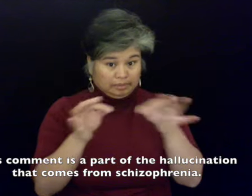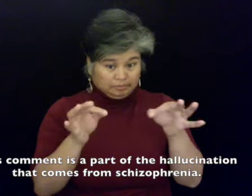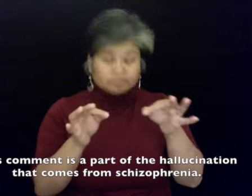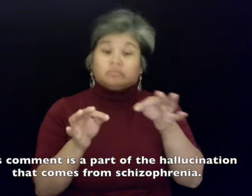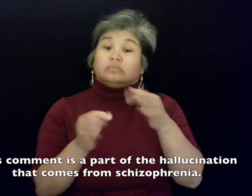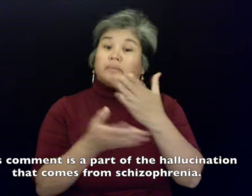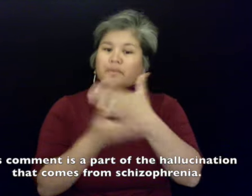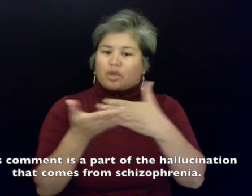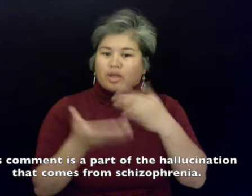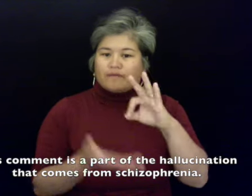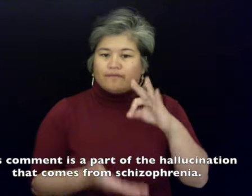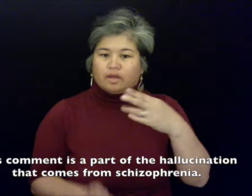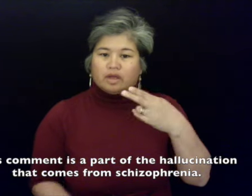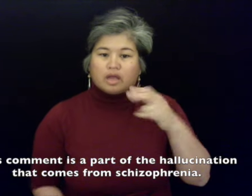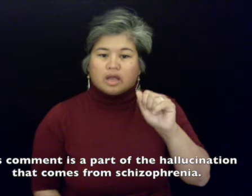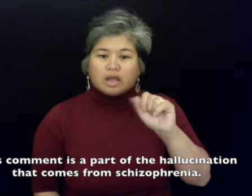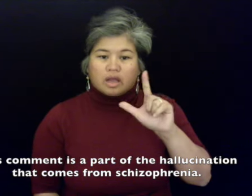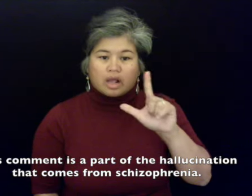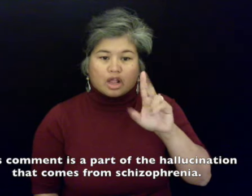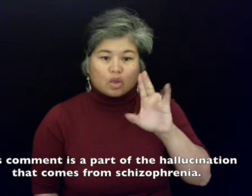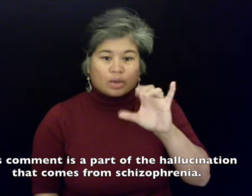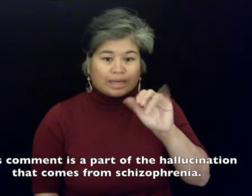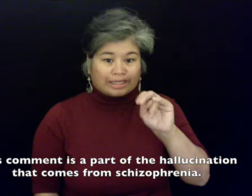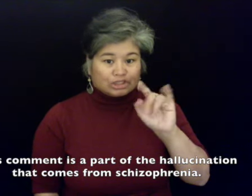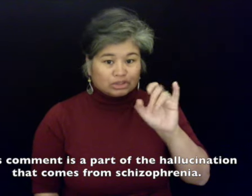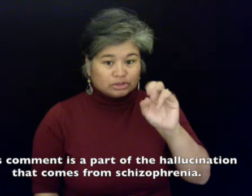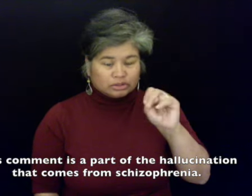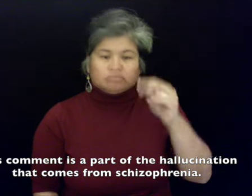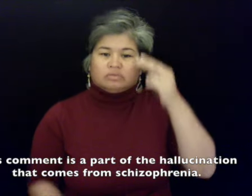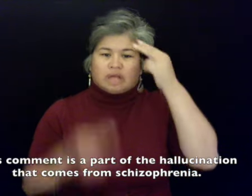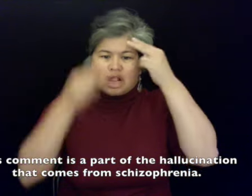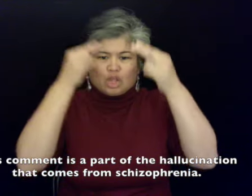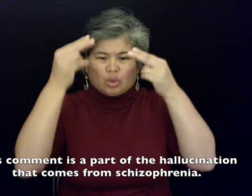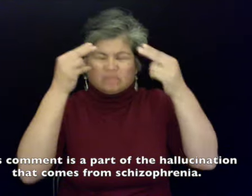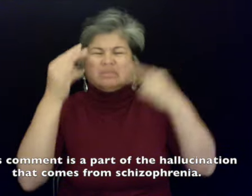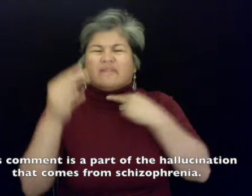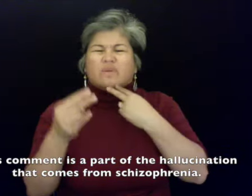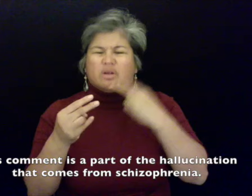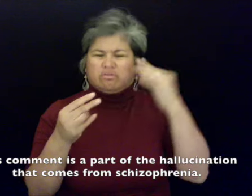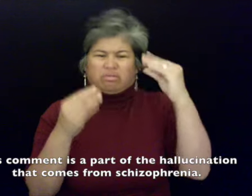This comment is part of the hallucination that comes from schizophrenia.